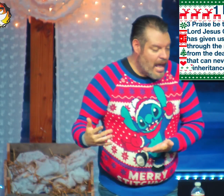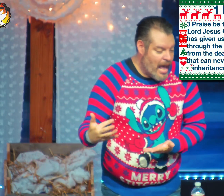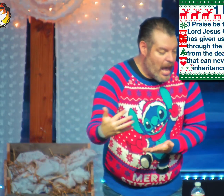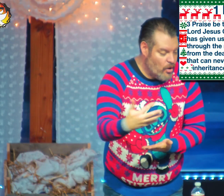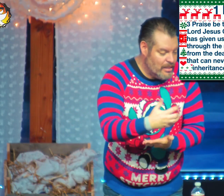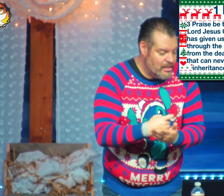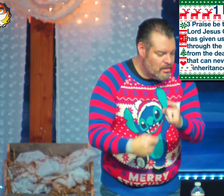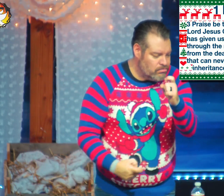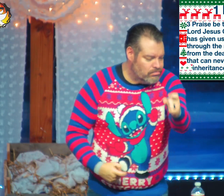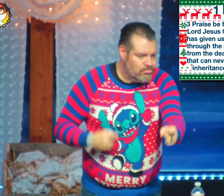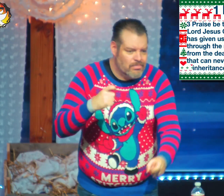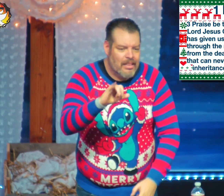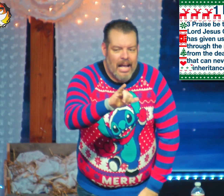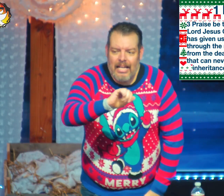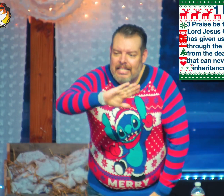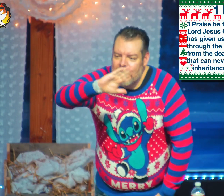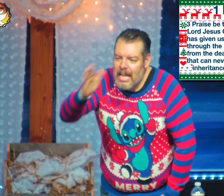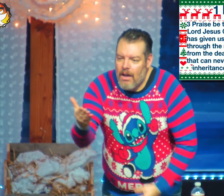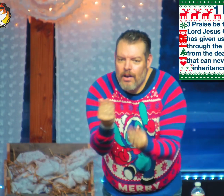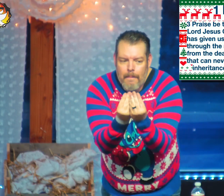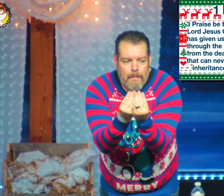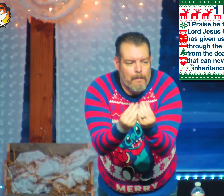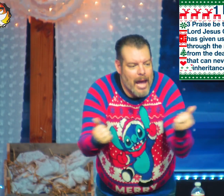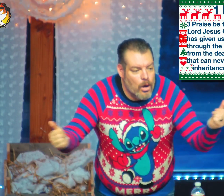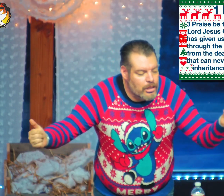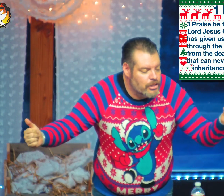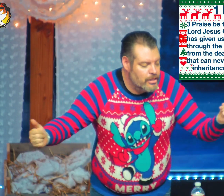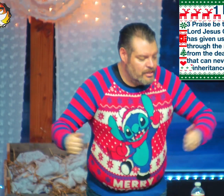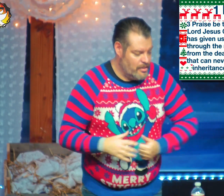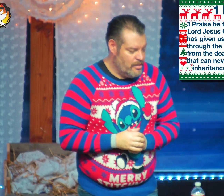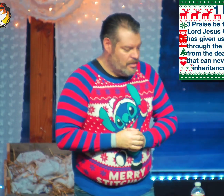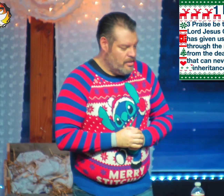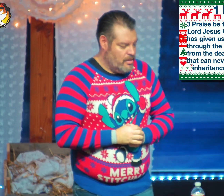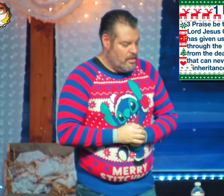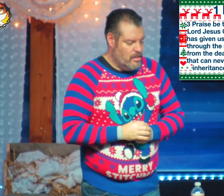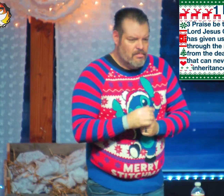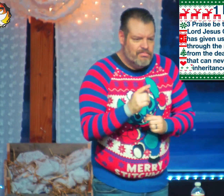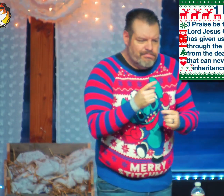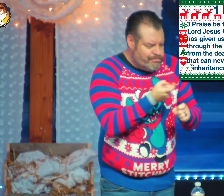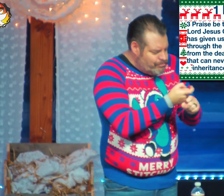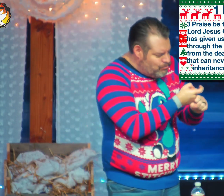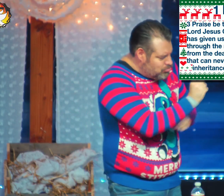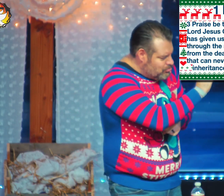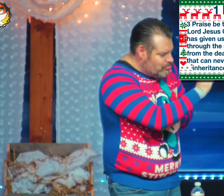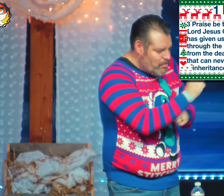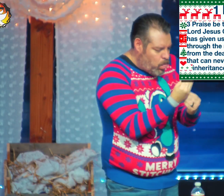birth into a living hope through the resurrection of Jesus Christ from the dead.